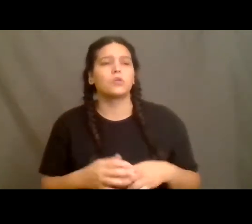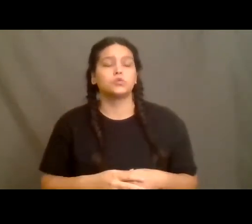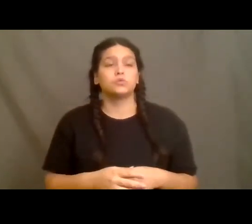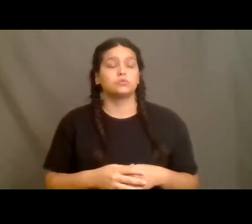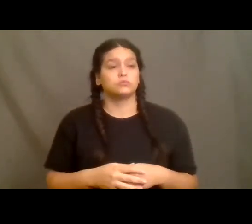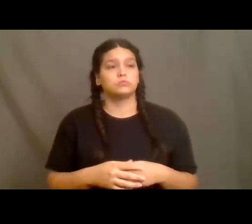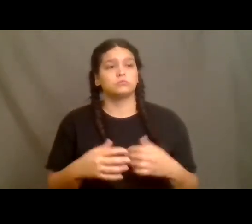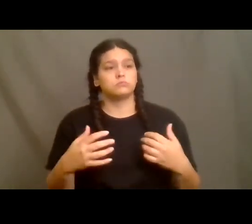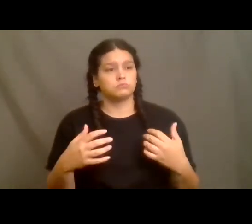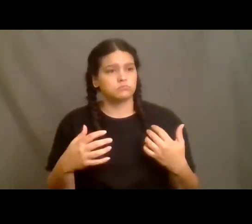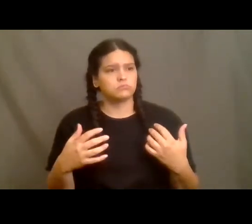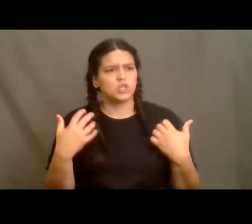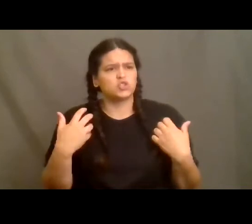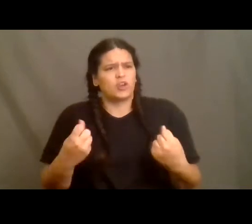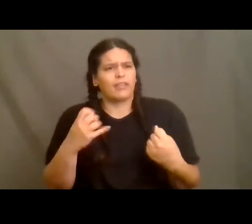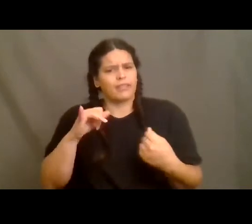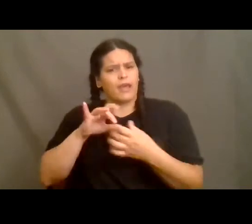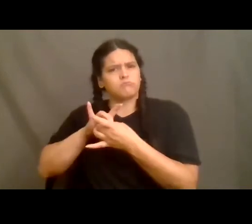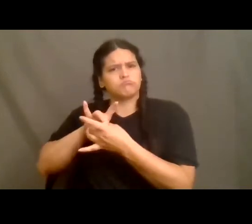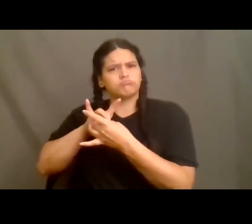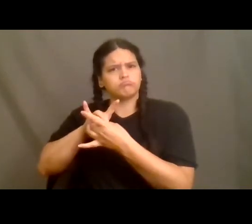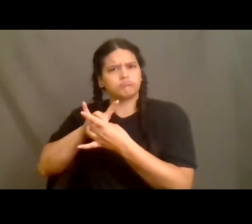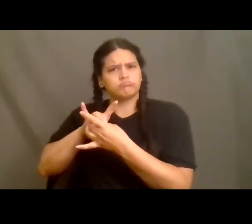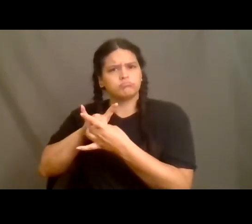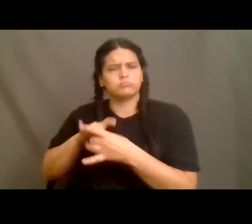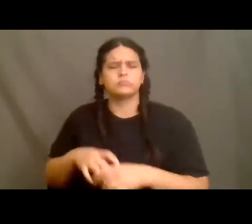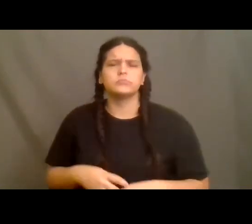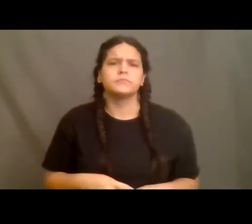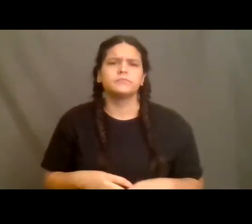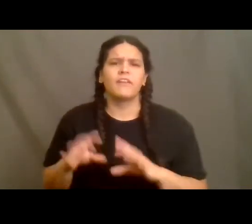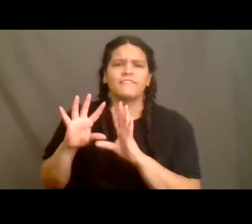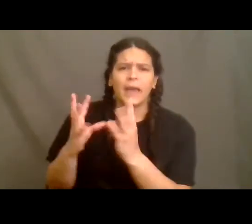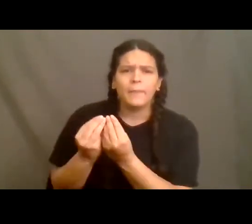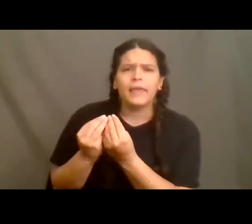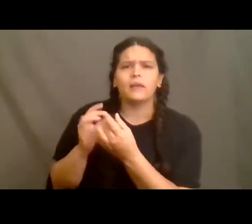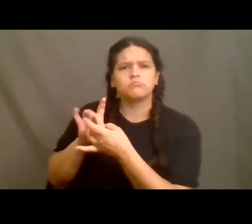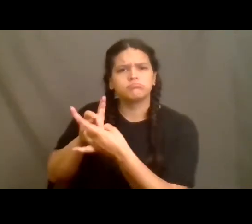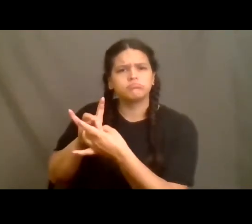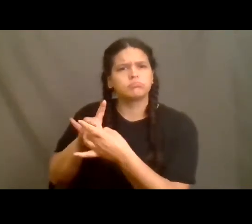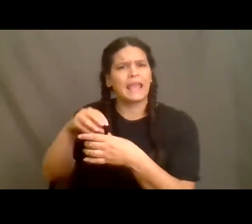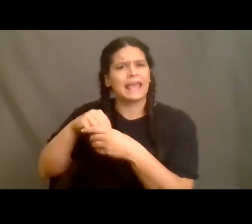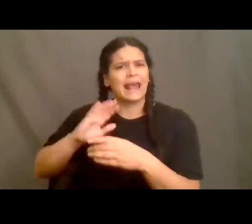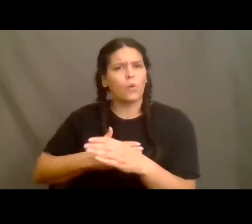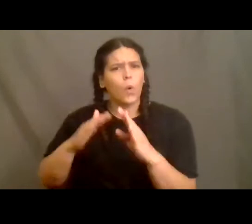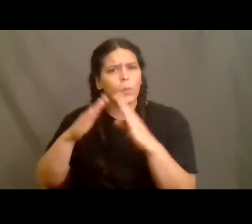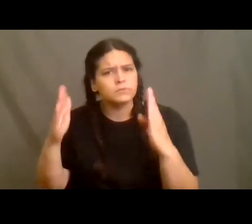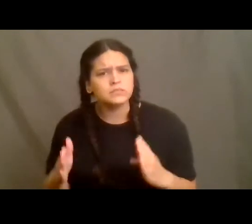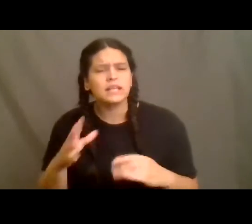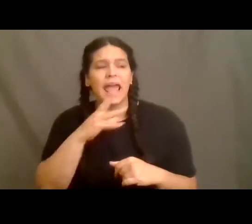strengthen that kinship, that ke'eh, within our homes, and still even with each